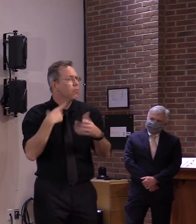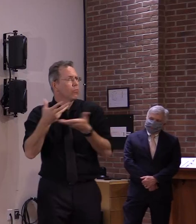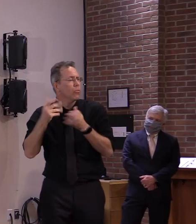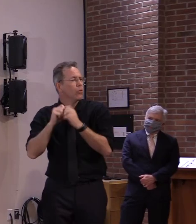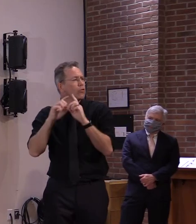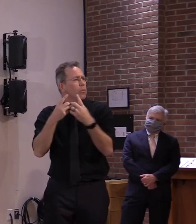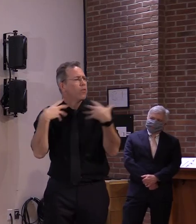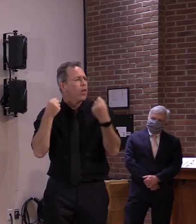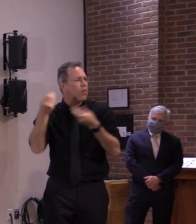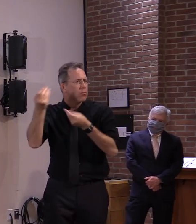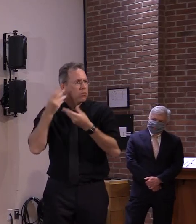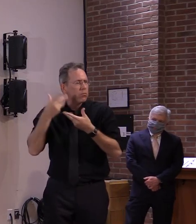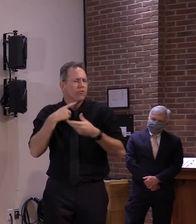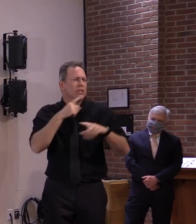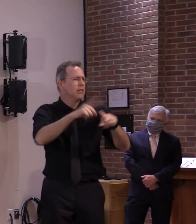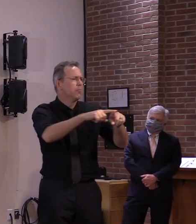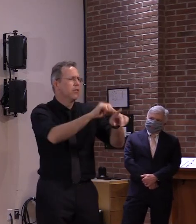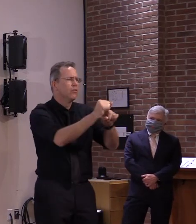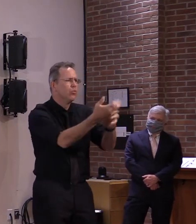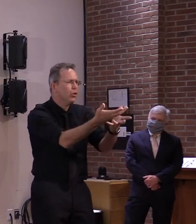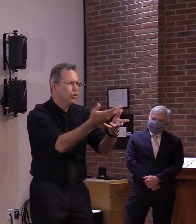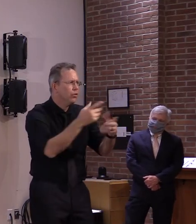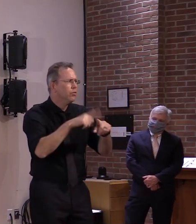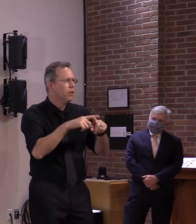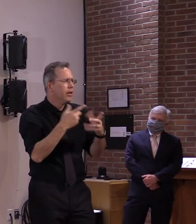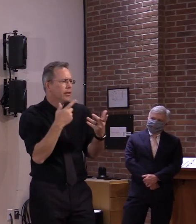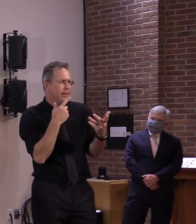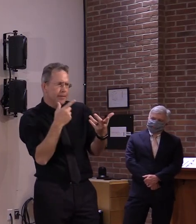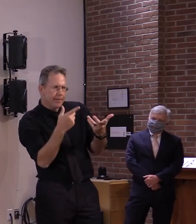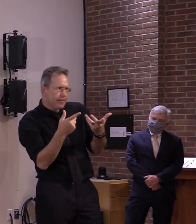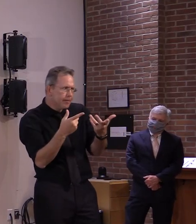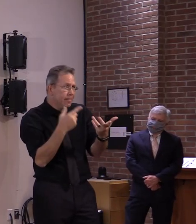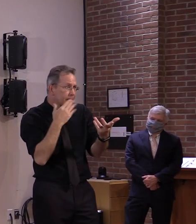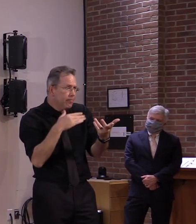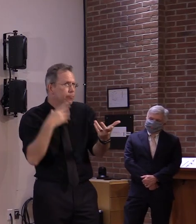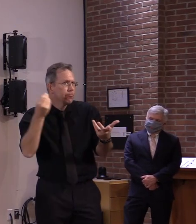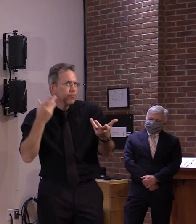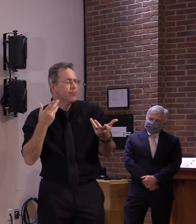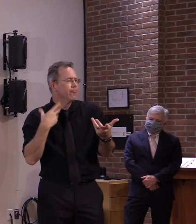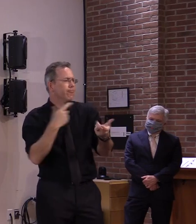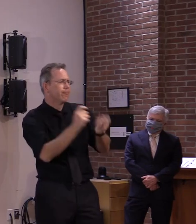on the specific circumstances and who's defined as close contact.